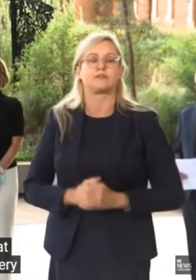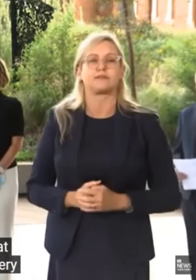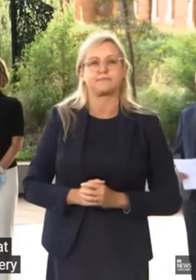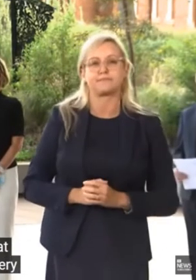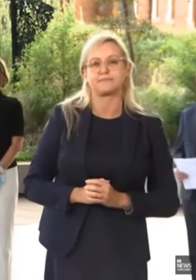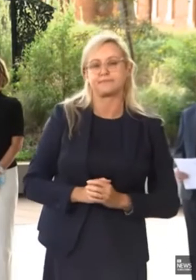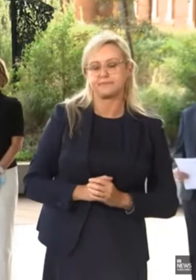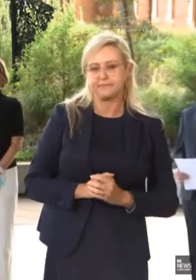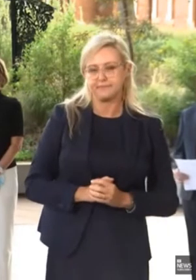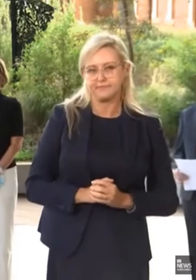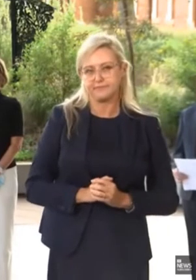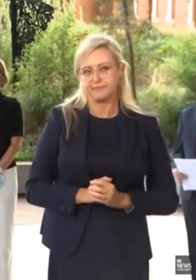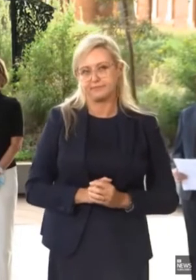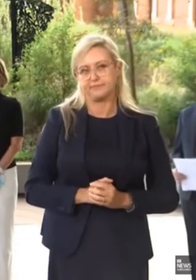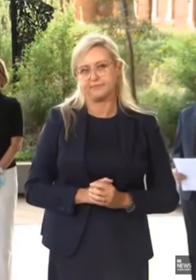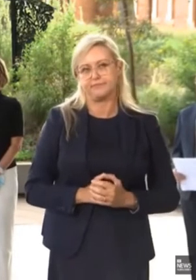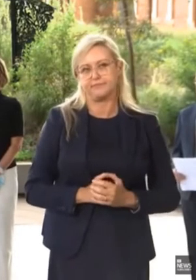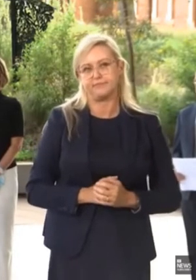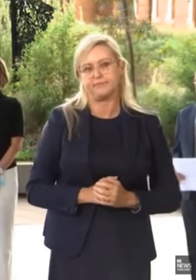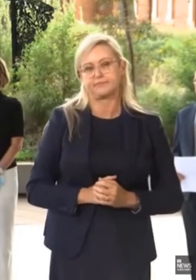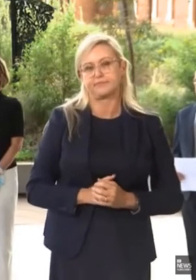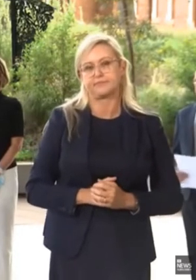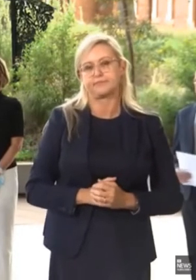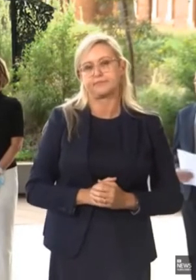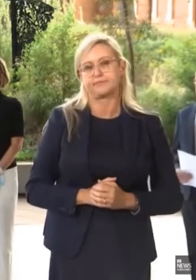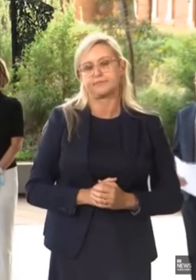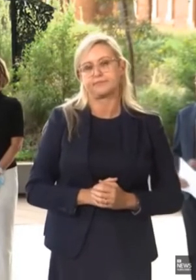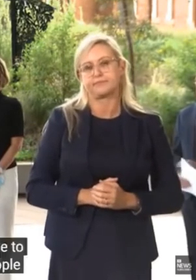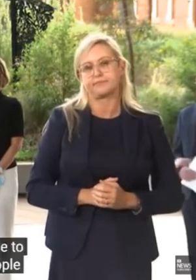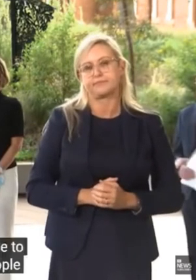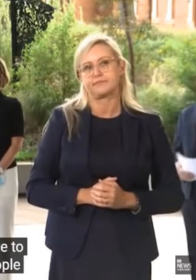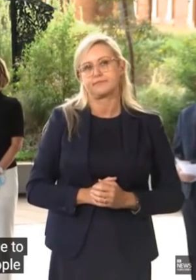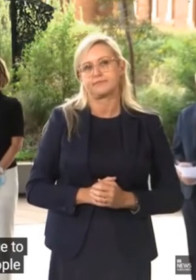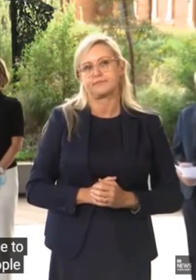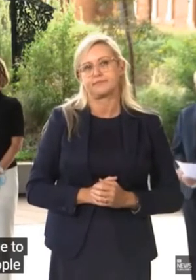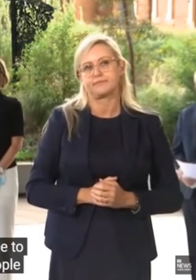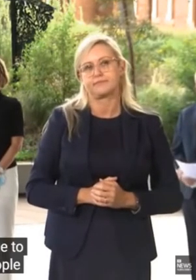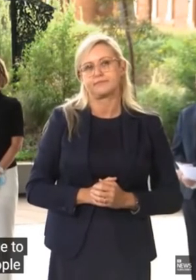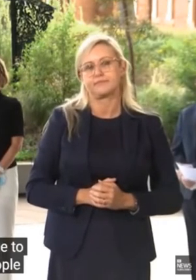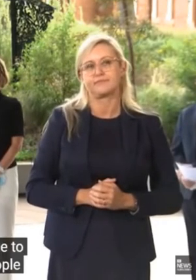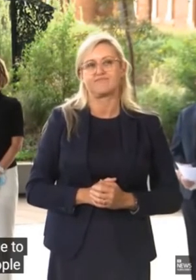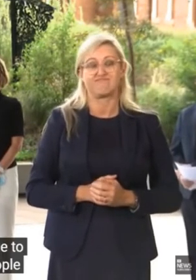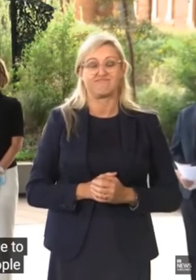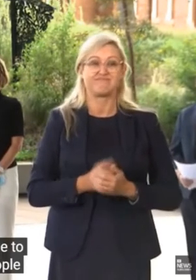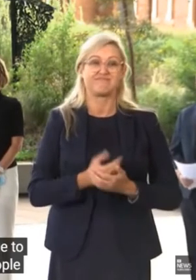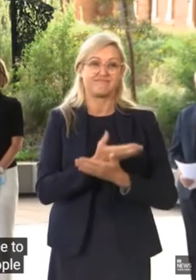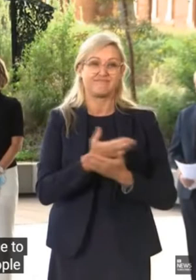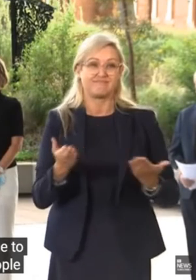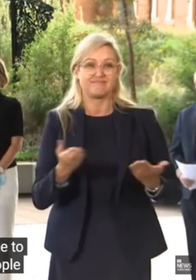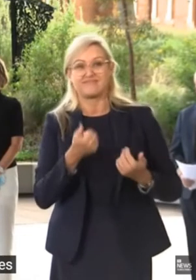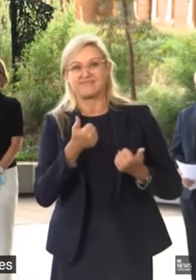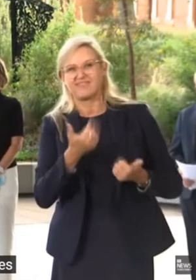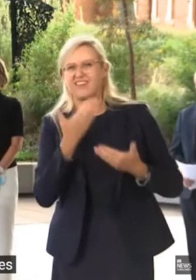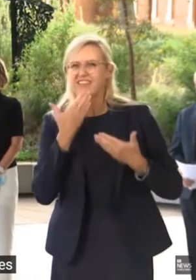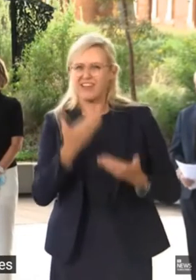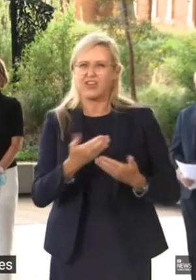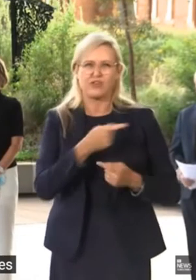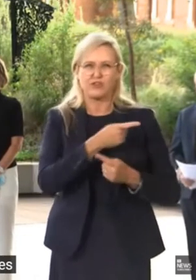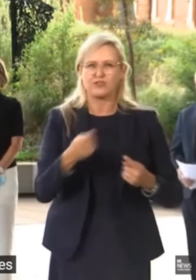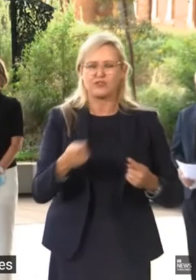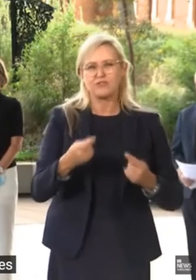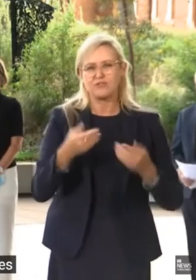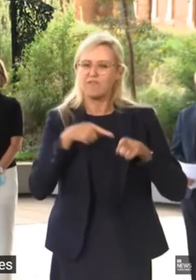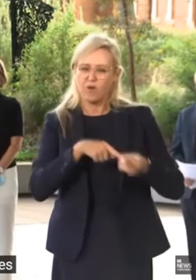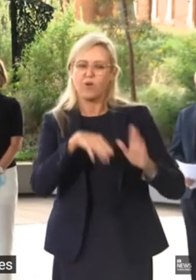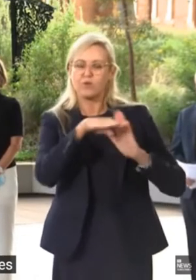continue to make, and I want to thank people right across New South Wales for the efforts they're doing. If we can gather outdoors, please do so. The social